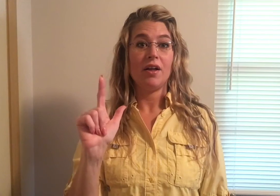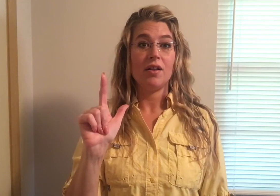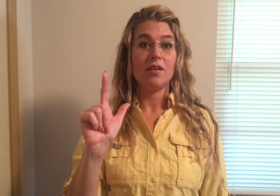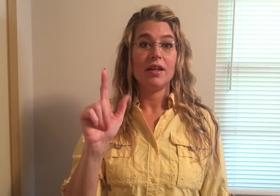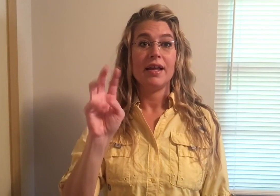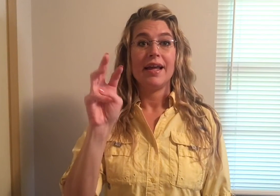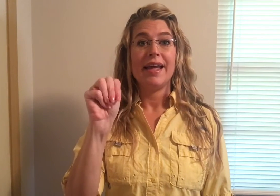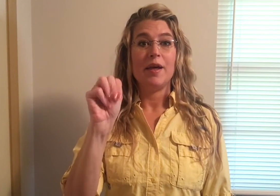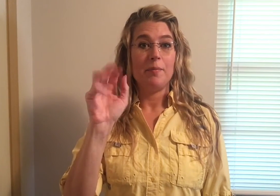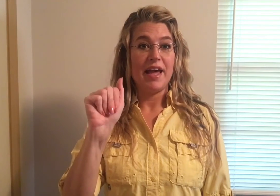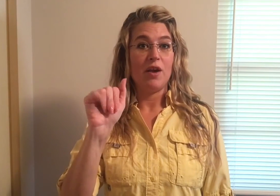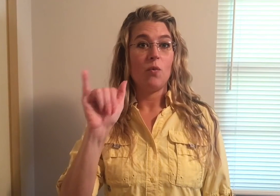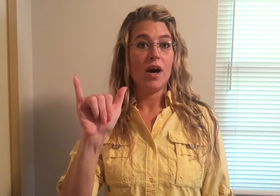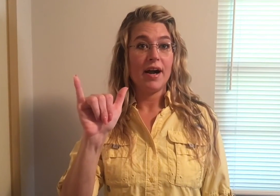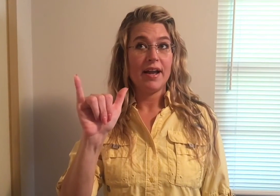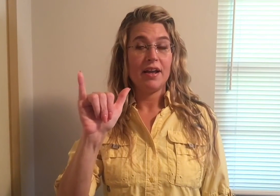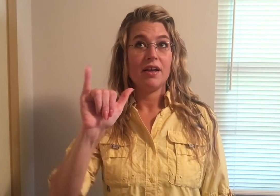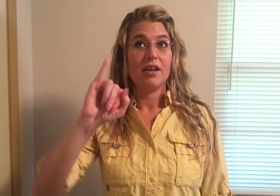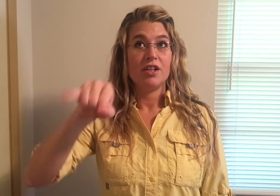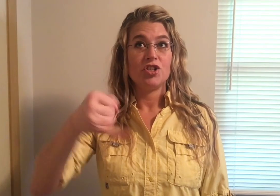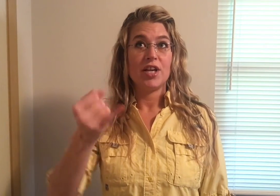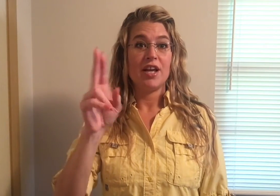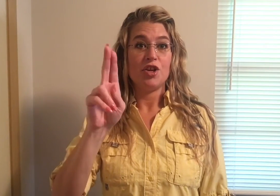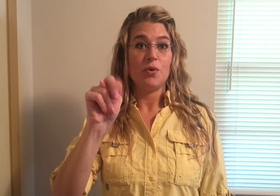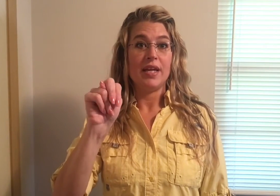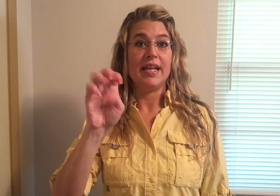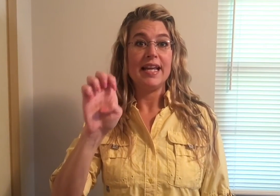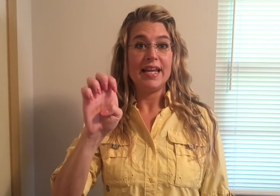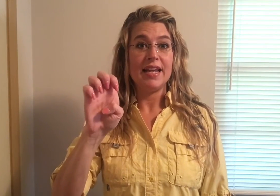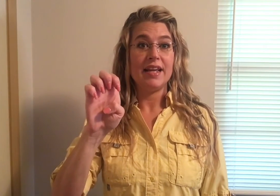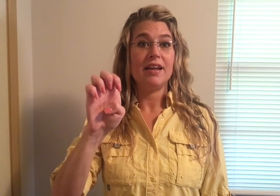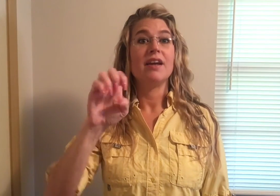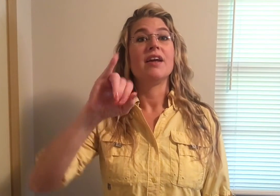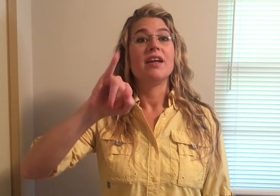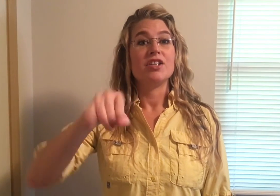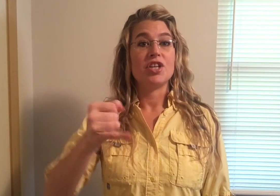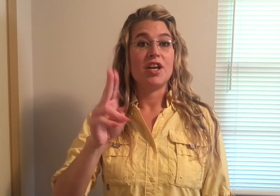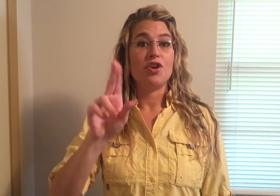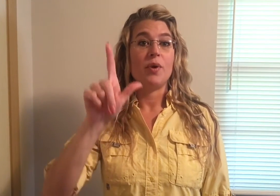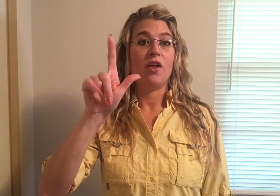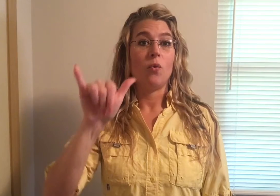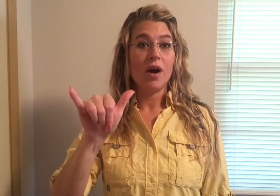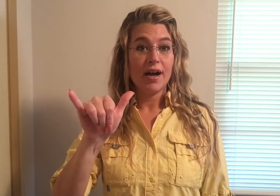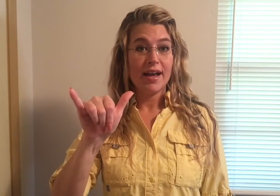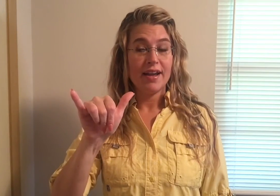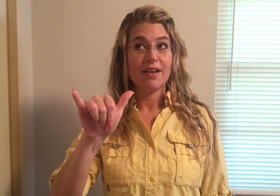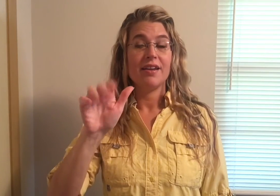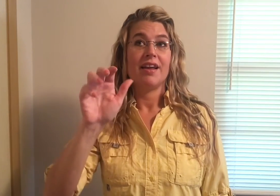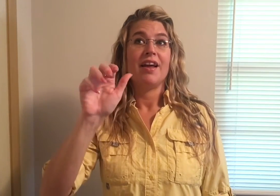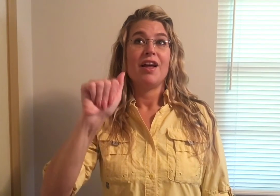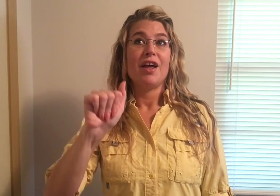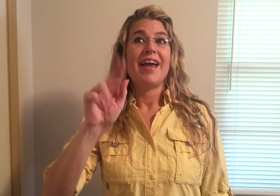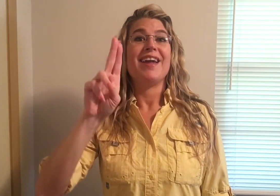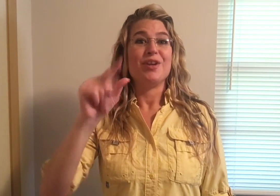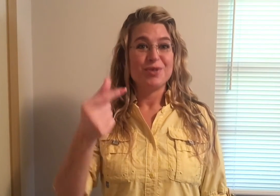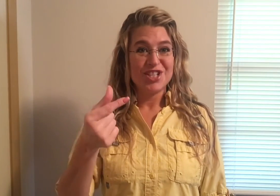A-P-R-I-L, M-A-Y, J-U-N-E, J-U-L-Y,